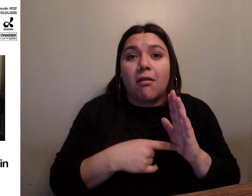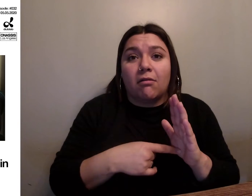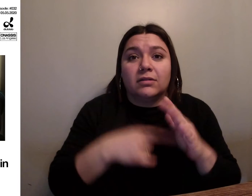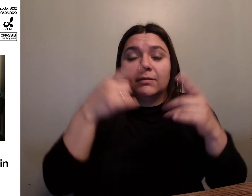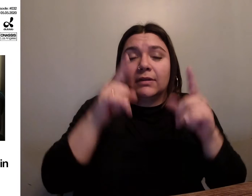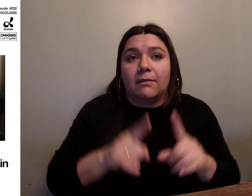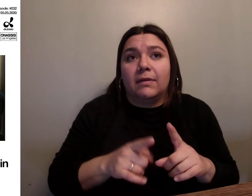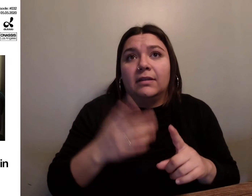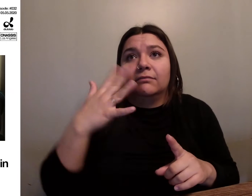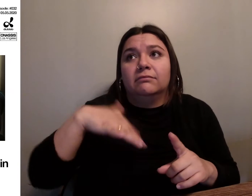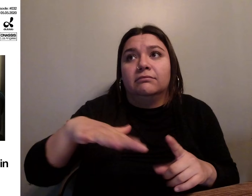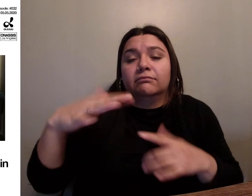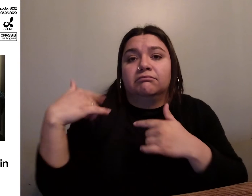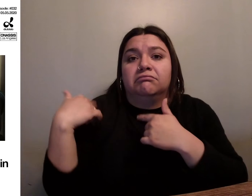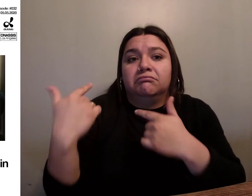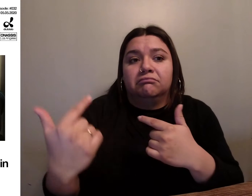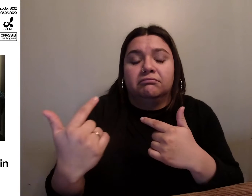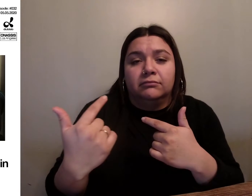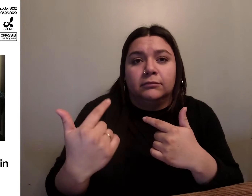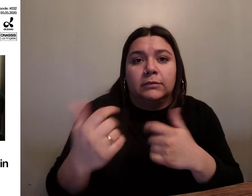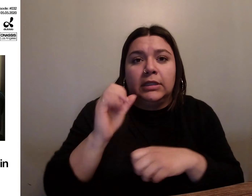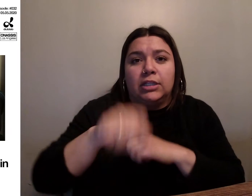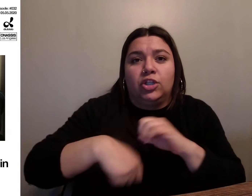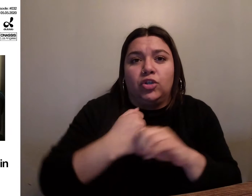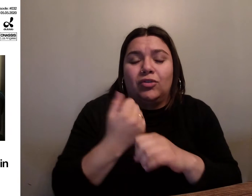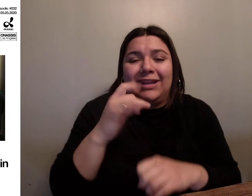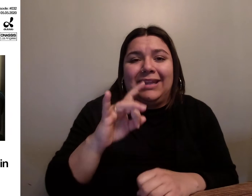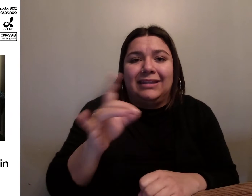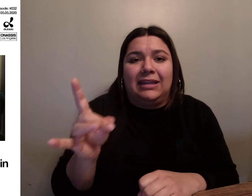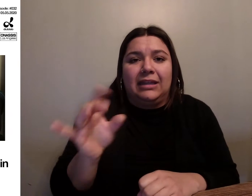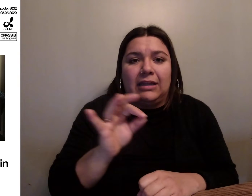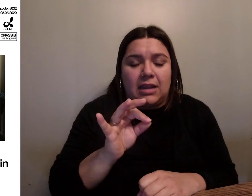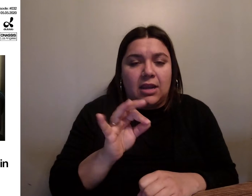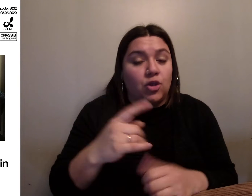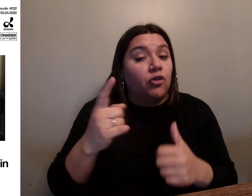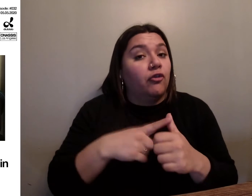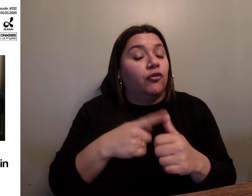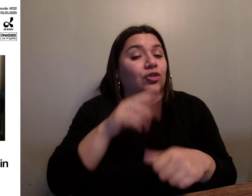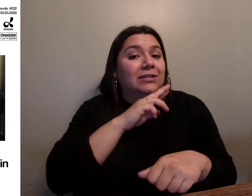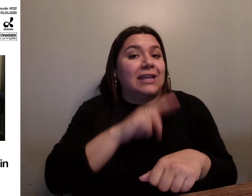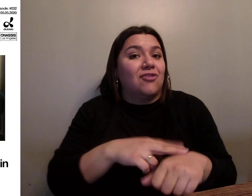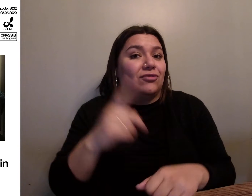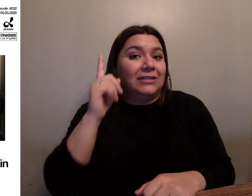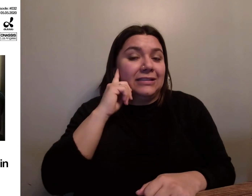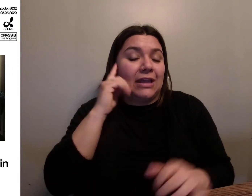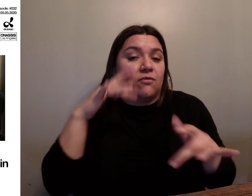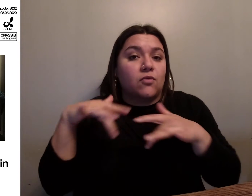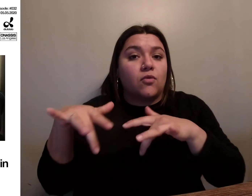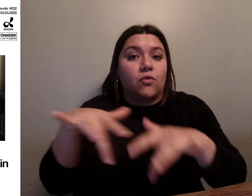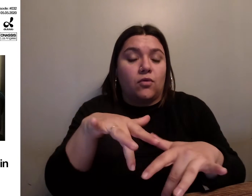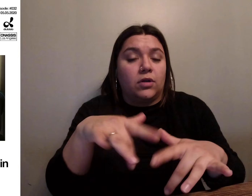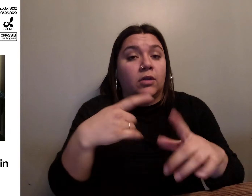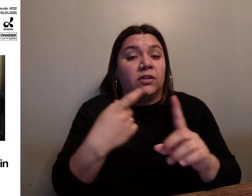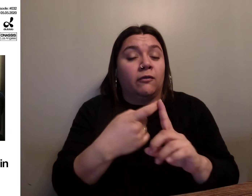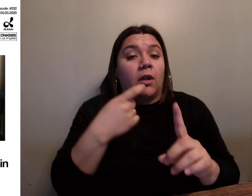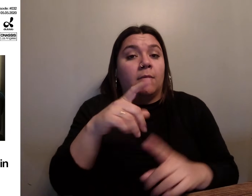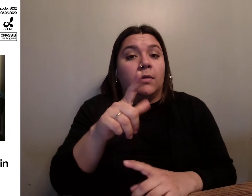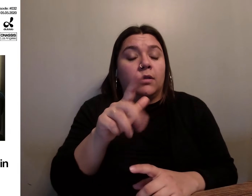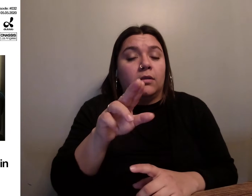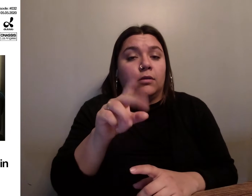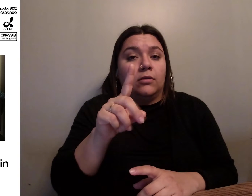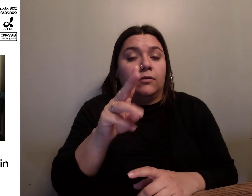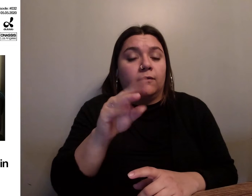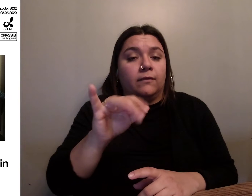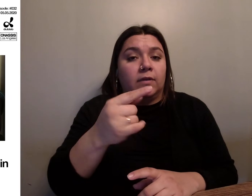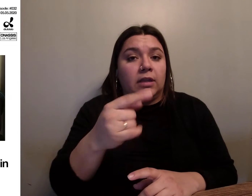first natural sound recording was made by Ludwig Koch, a German recordist, 8 years old. His father had just given him a